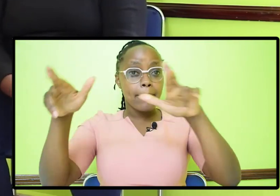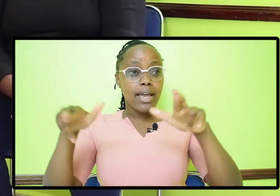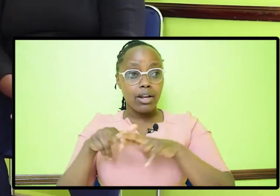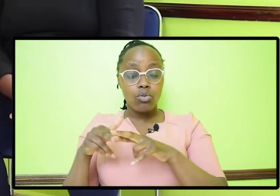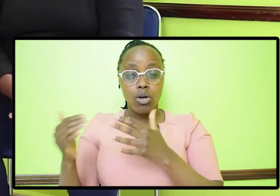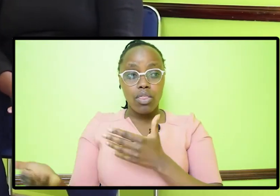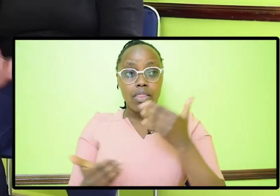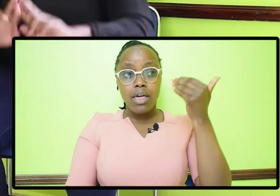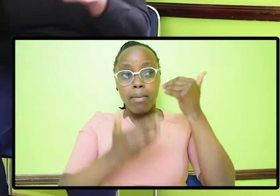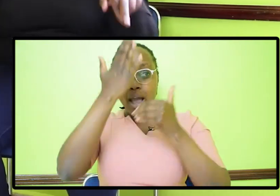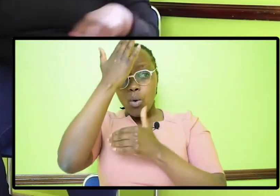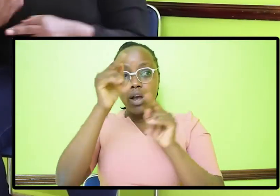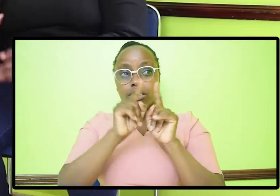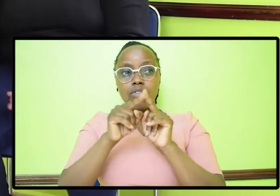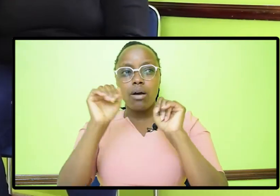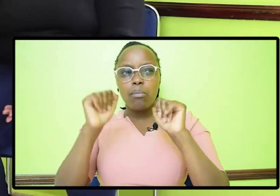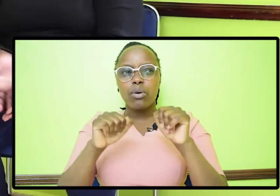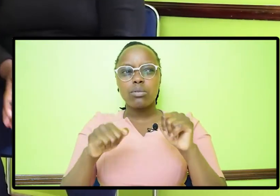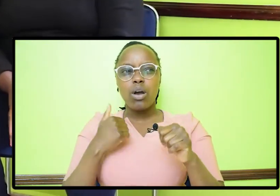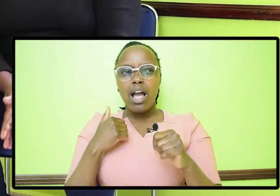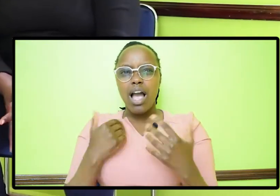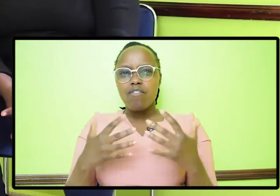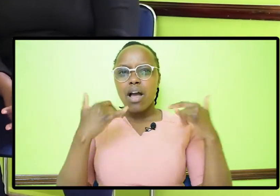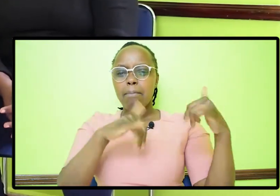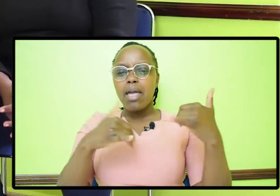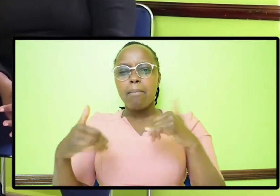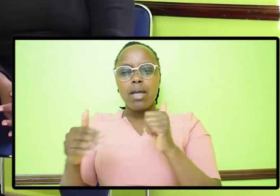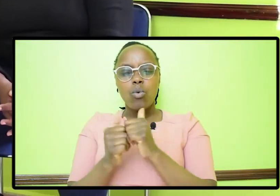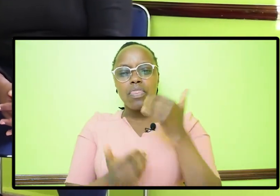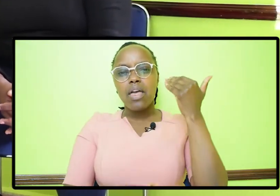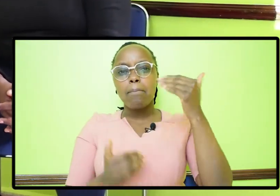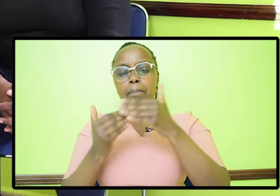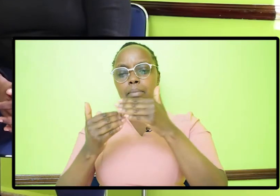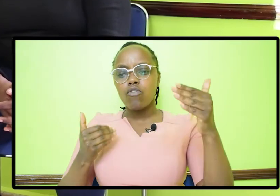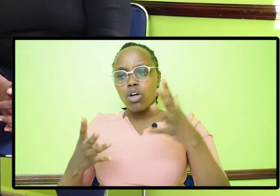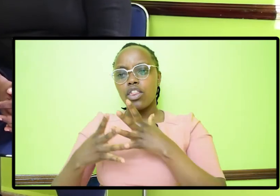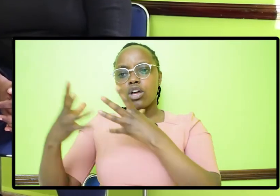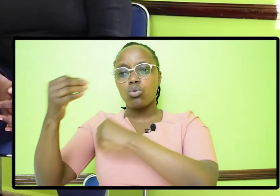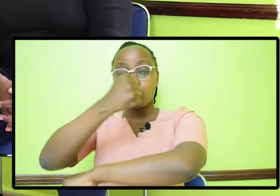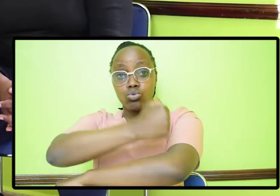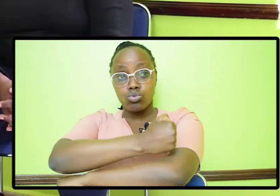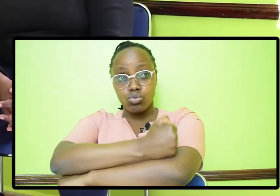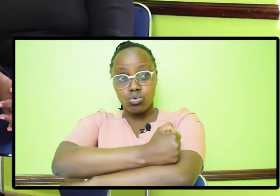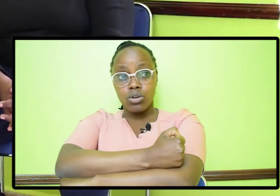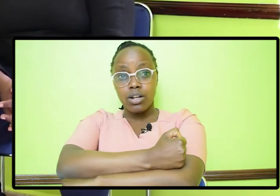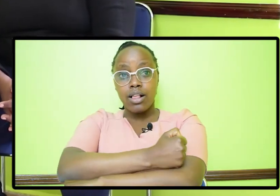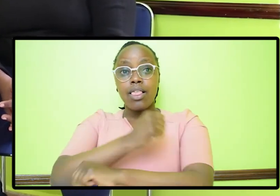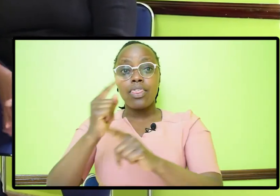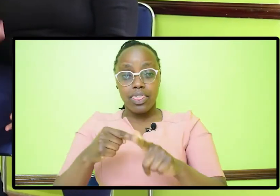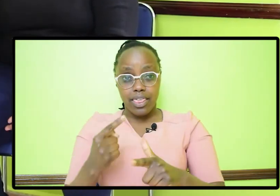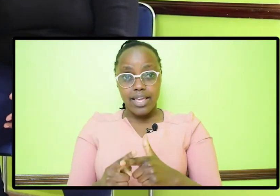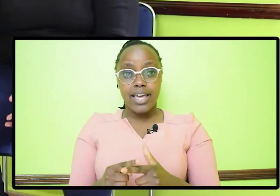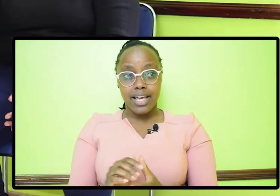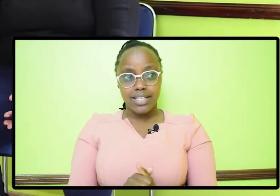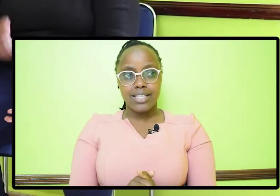now she brought the baby so that the kids can like Play with the baby. a little bit before waende shule.